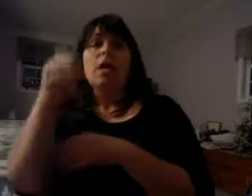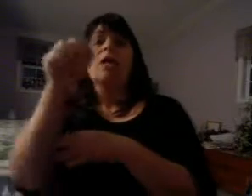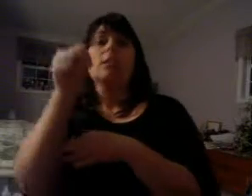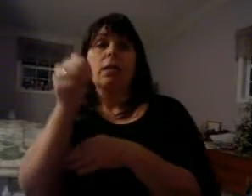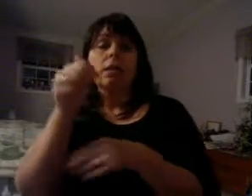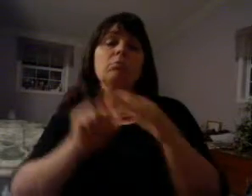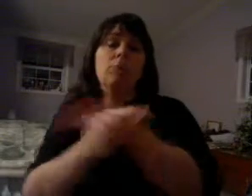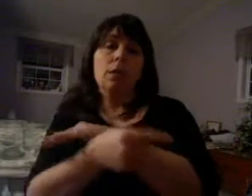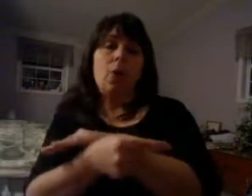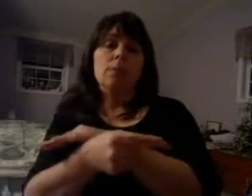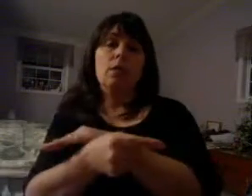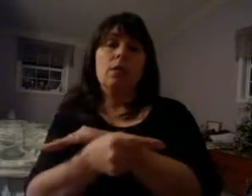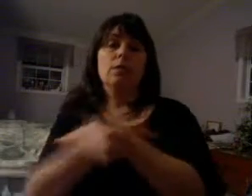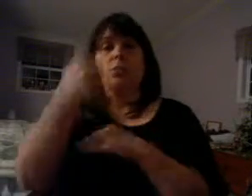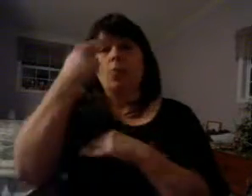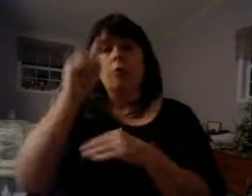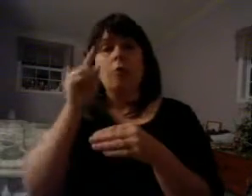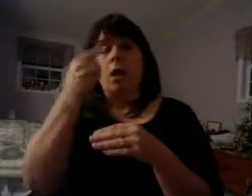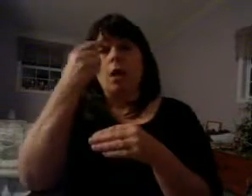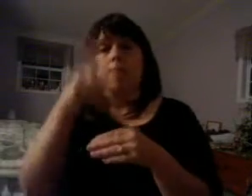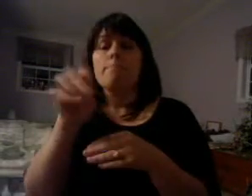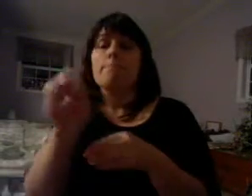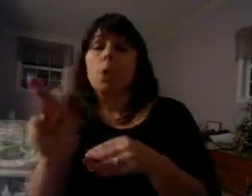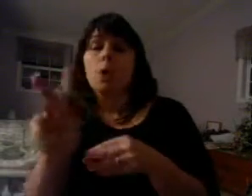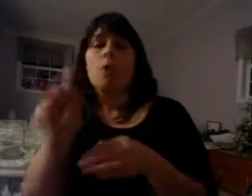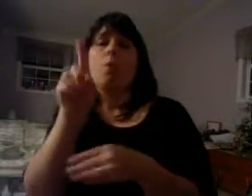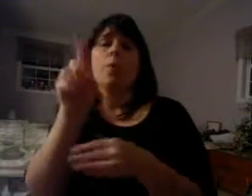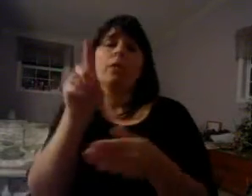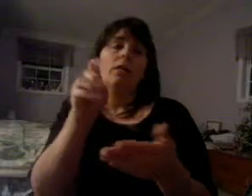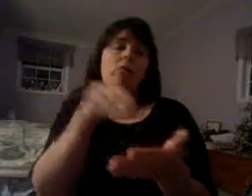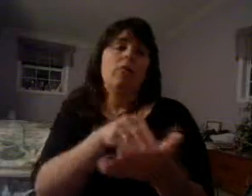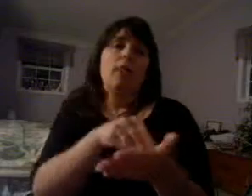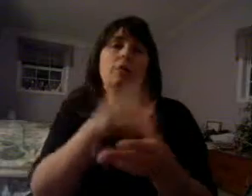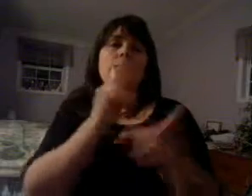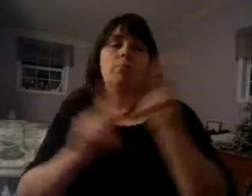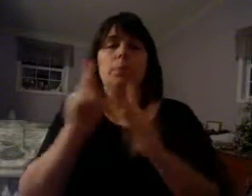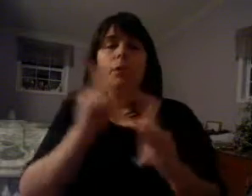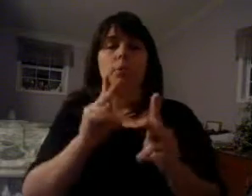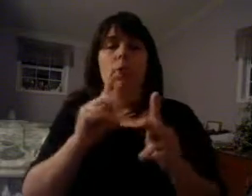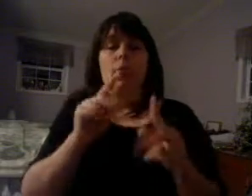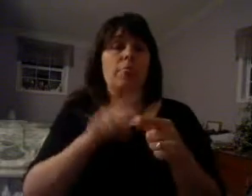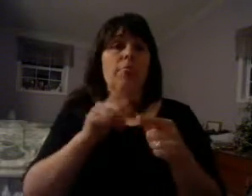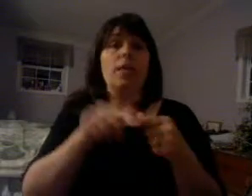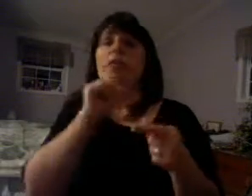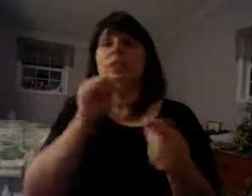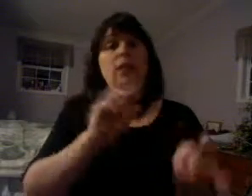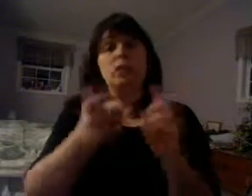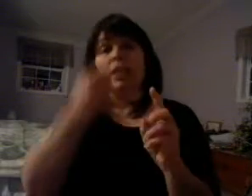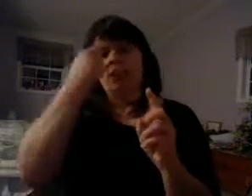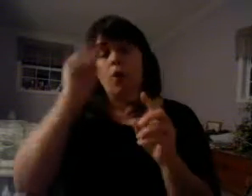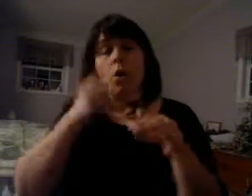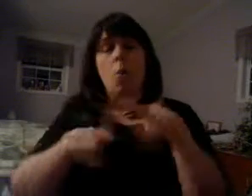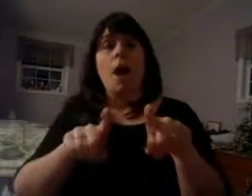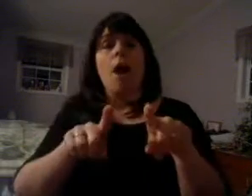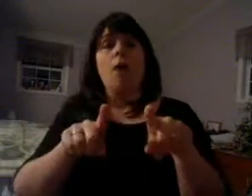30 years, the homicide rates in the United States did not change, and then in 10 years, they more than doubled. First,